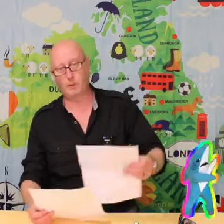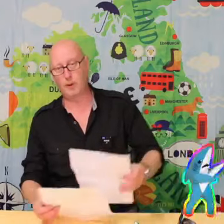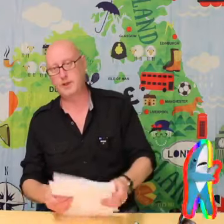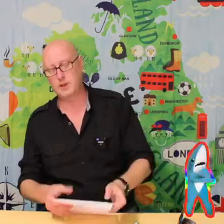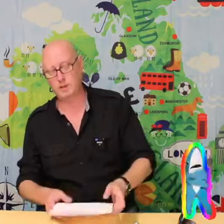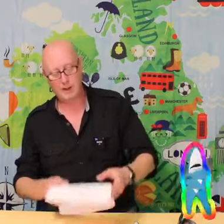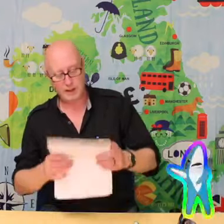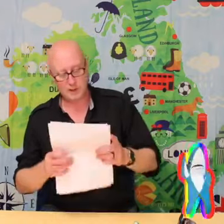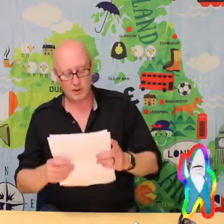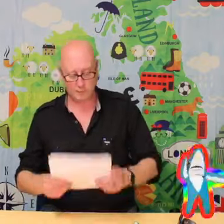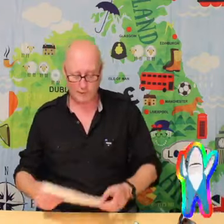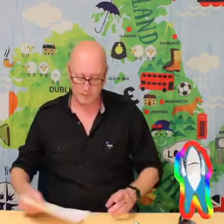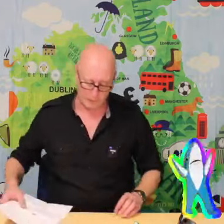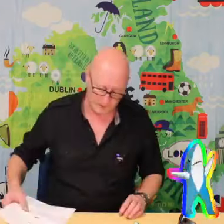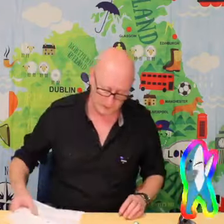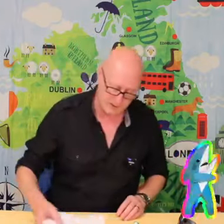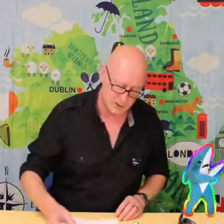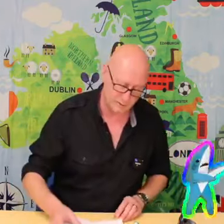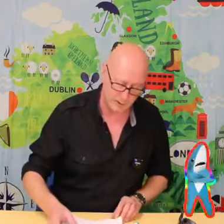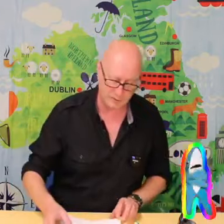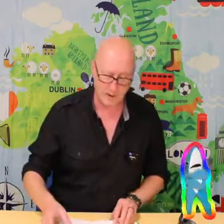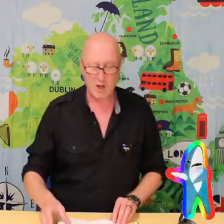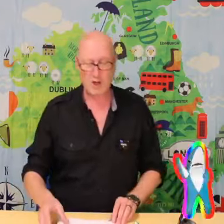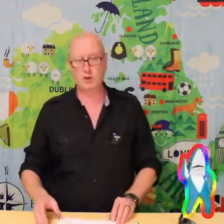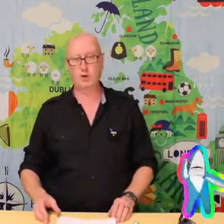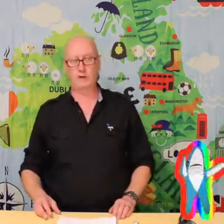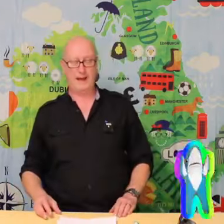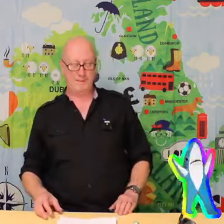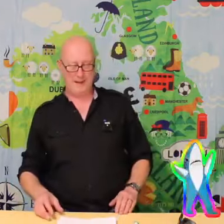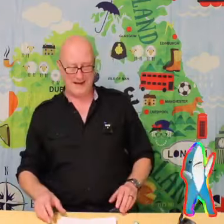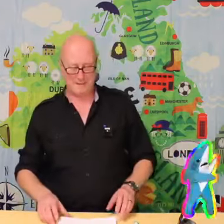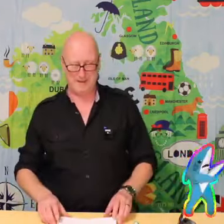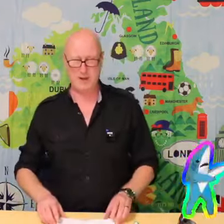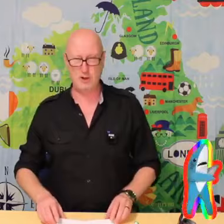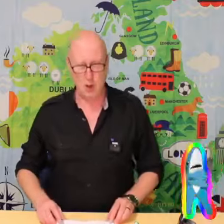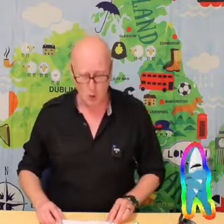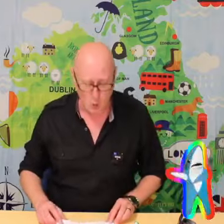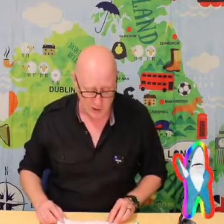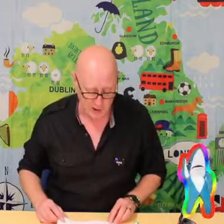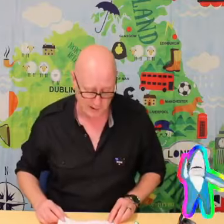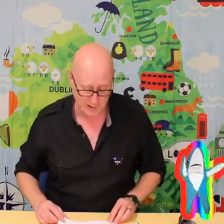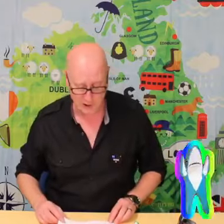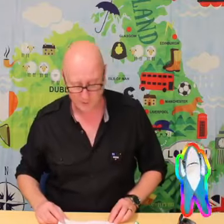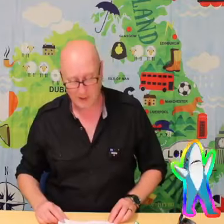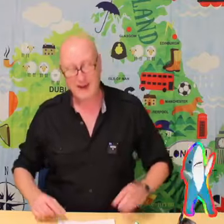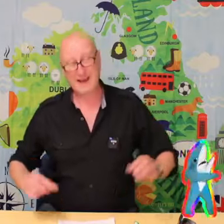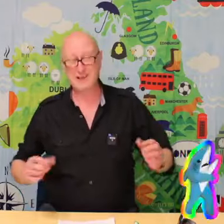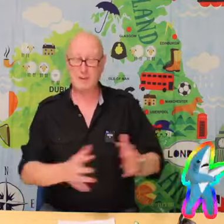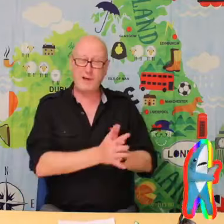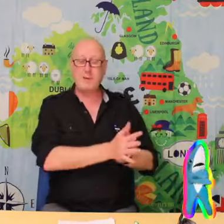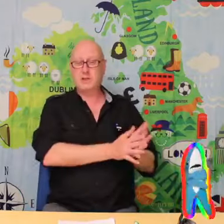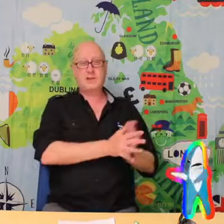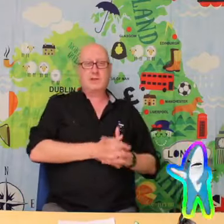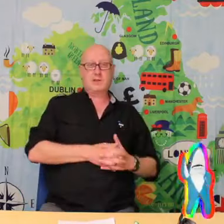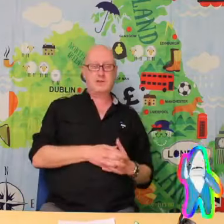going to do is move briefly and swiftly on to cover a bit of news, ladies and gentlemen. And to be fair with you, there's not that much.